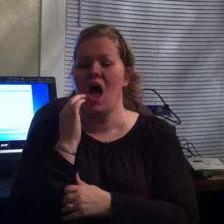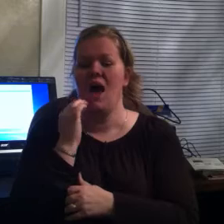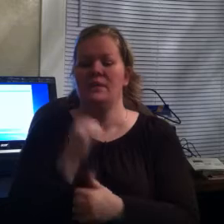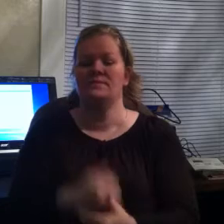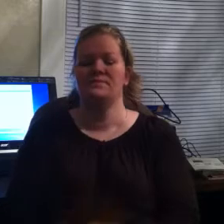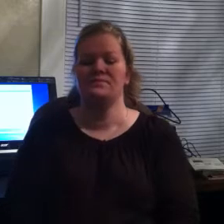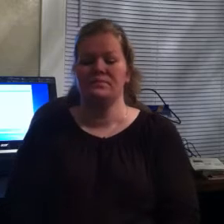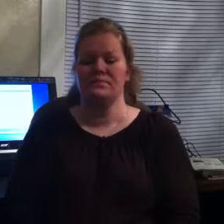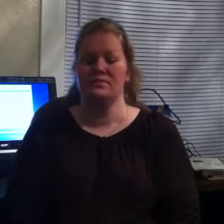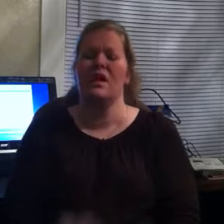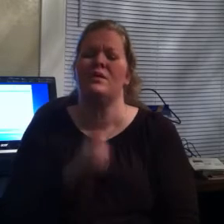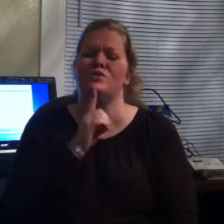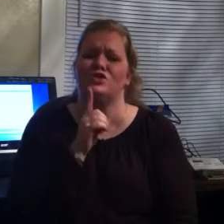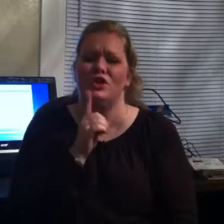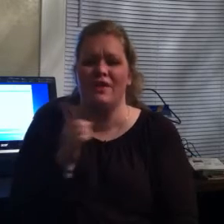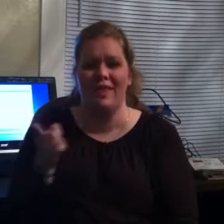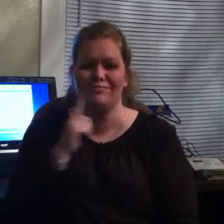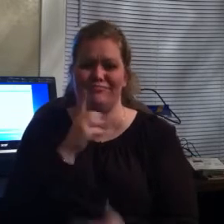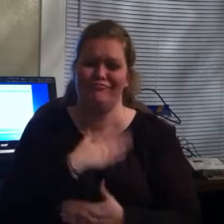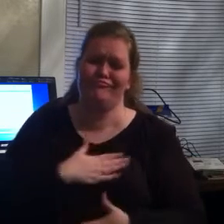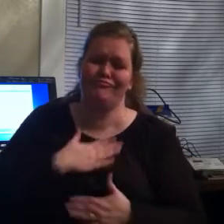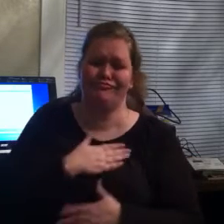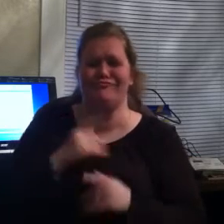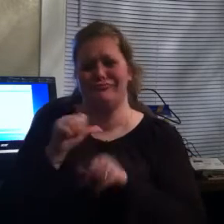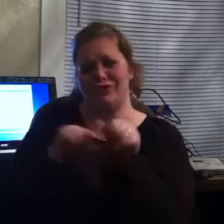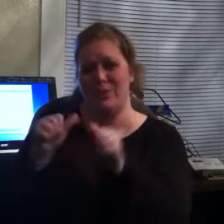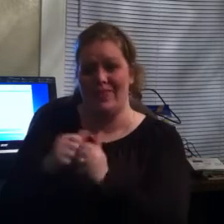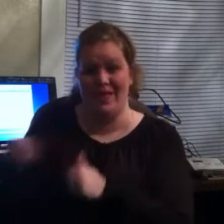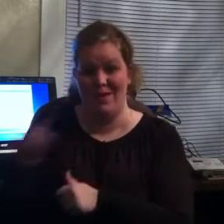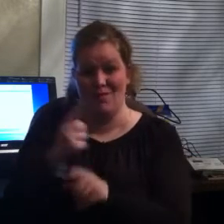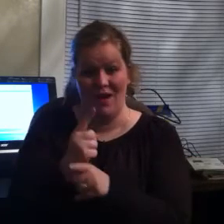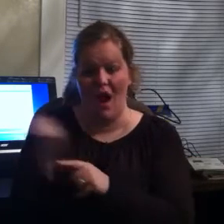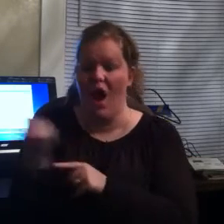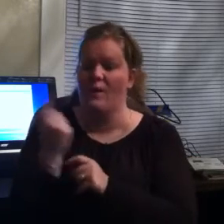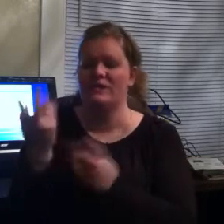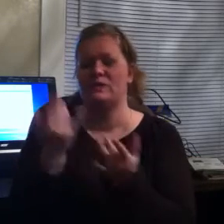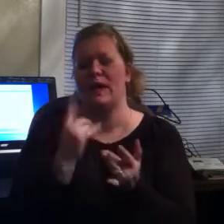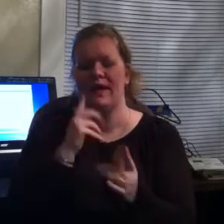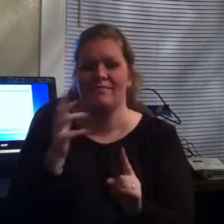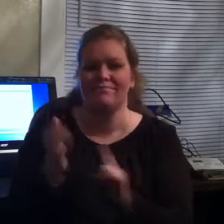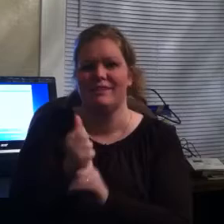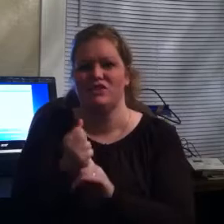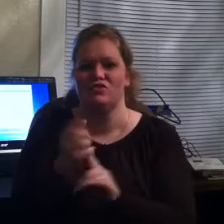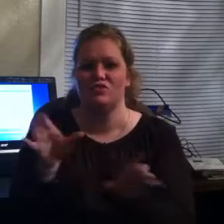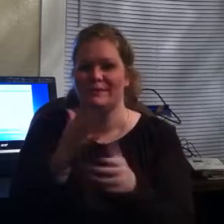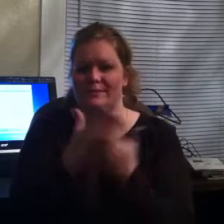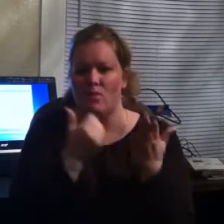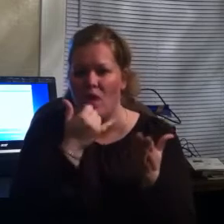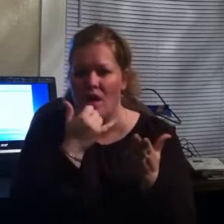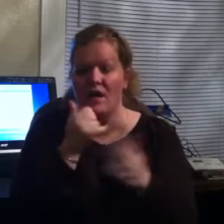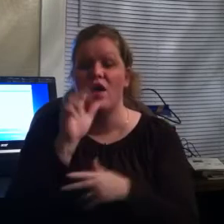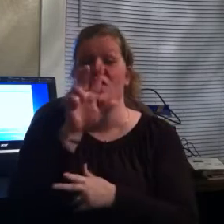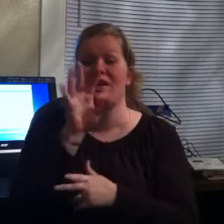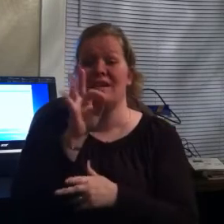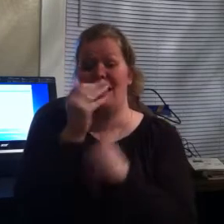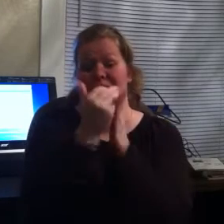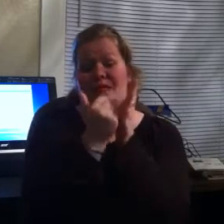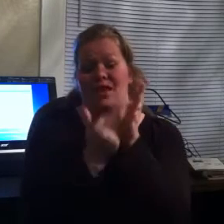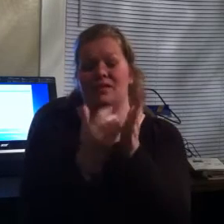I'm sure they were a pleasure to be around, don't you? Always waiting to catch you. There were 39 categories of laws, of things that you could not do